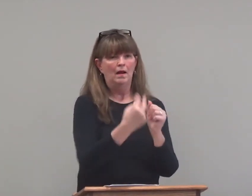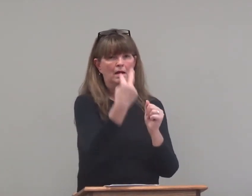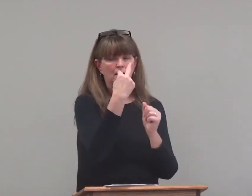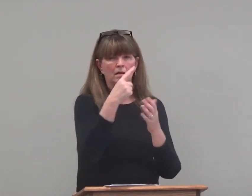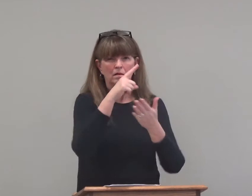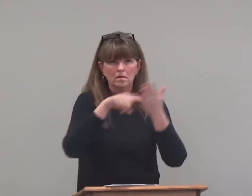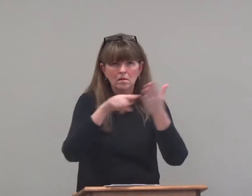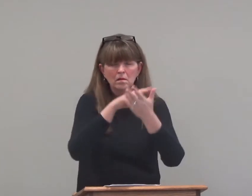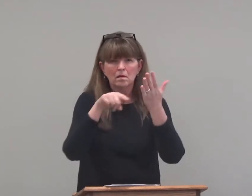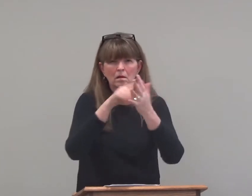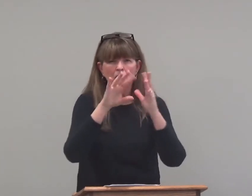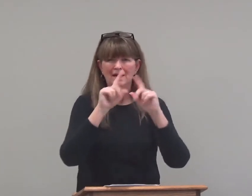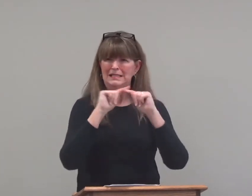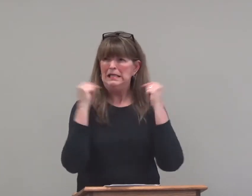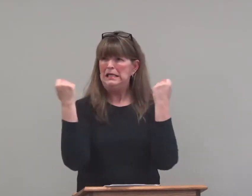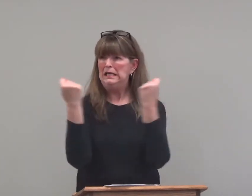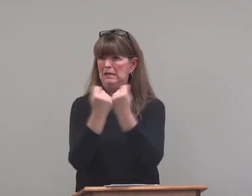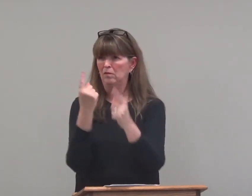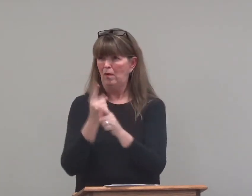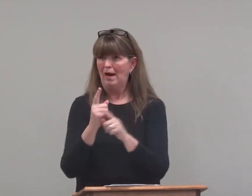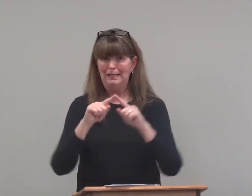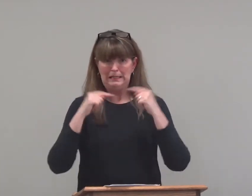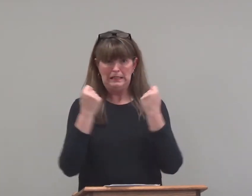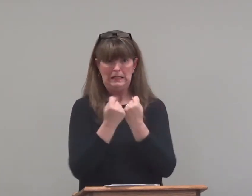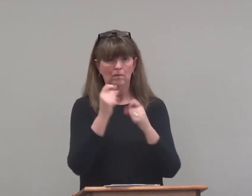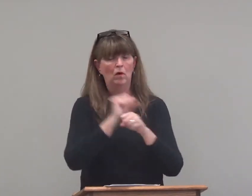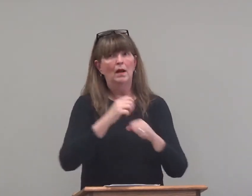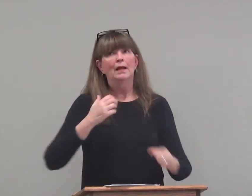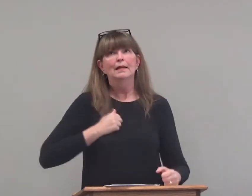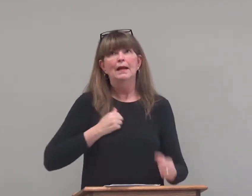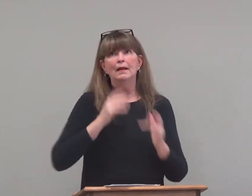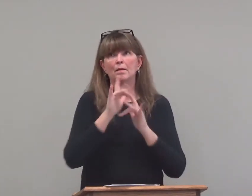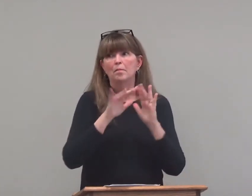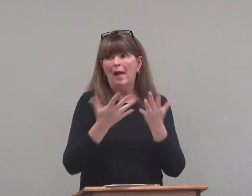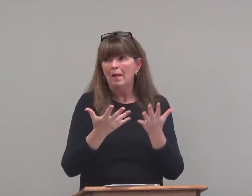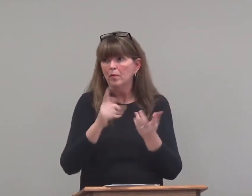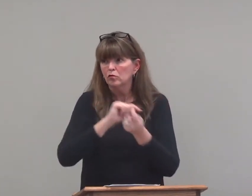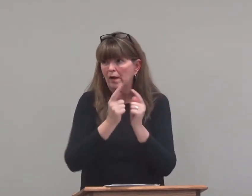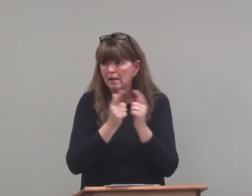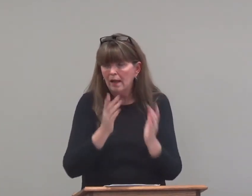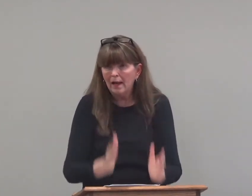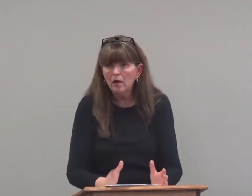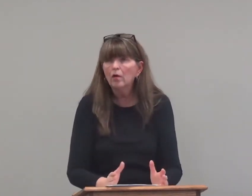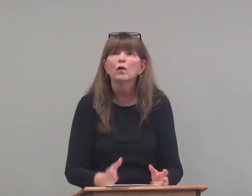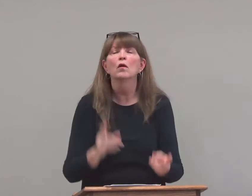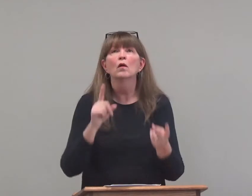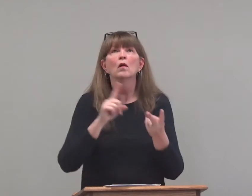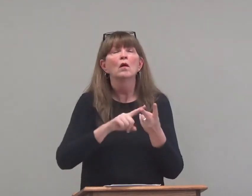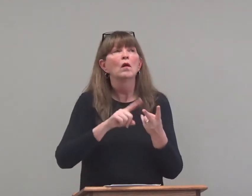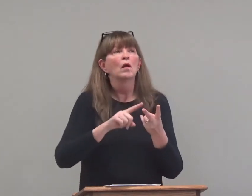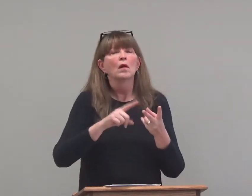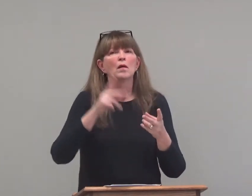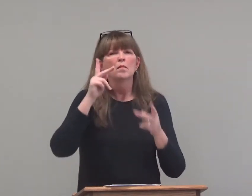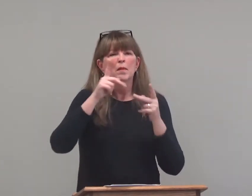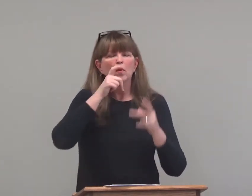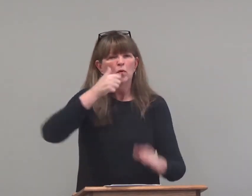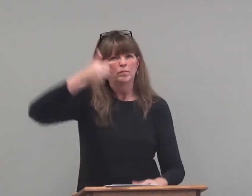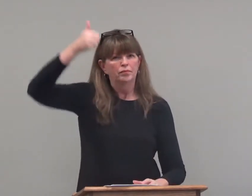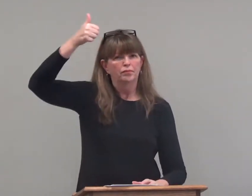And I was signing behind the scenes, you know, as a team. We had the Canadian Bible translators. We had people who